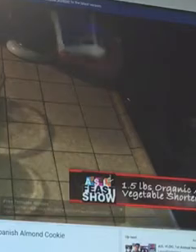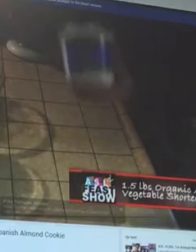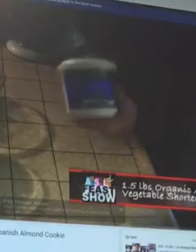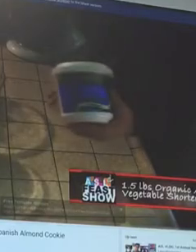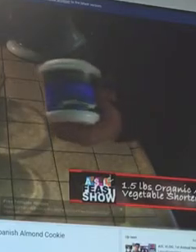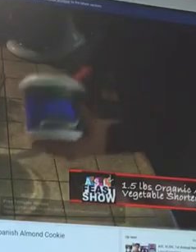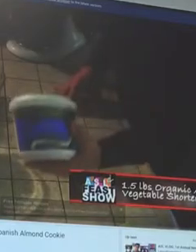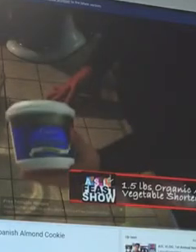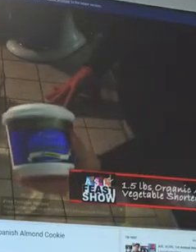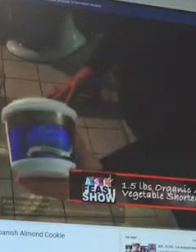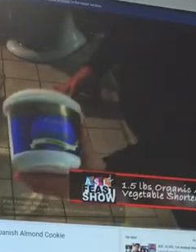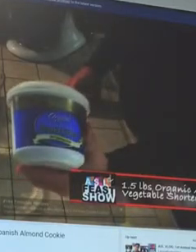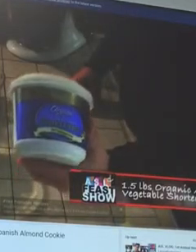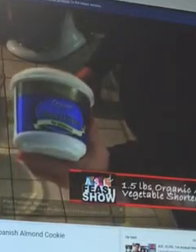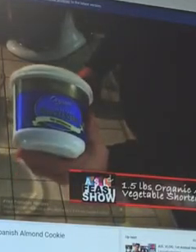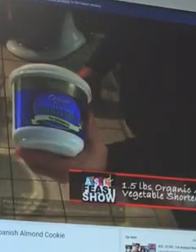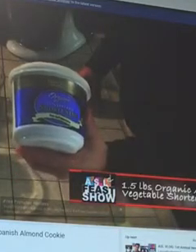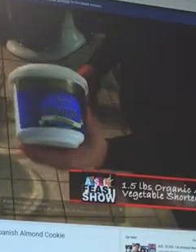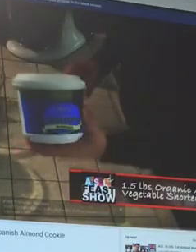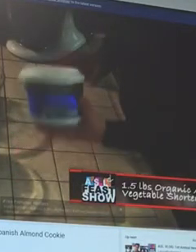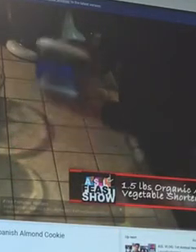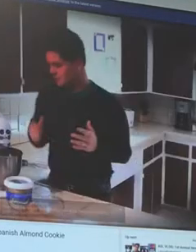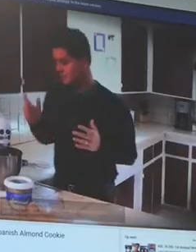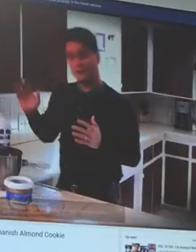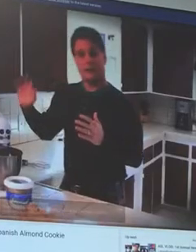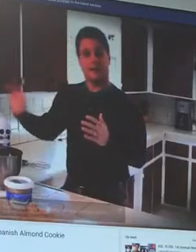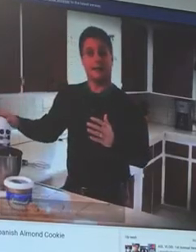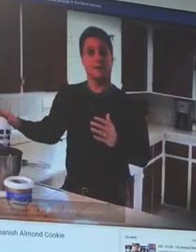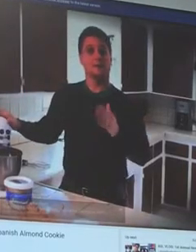I'm going to swap it out for all vegetable shortening, as you see here.